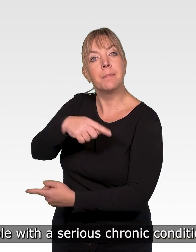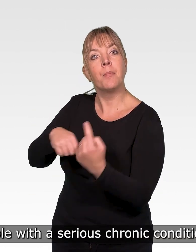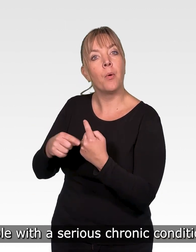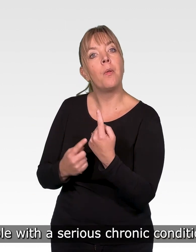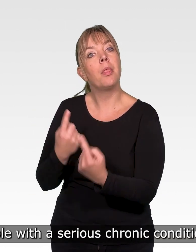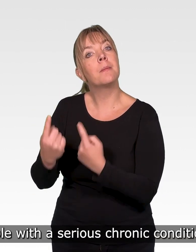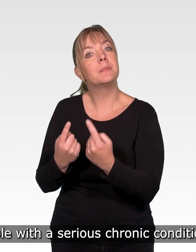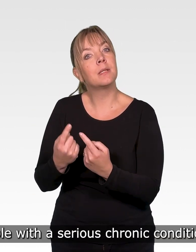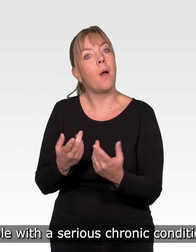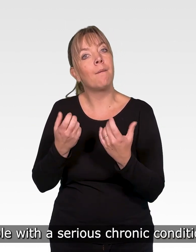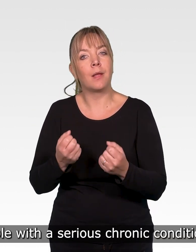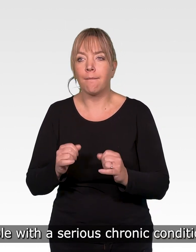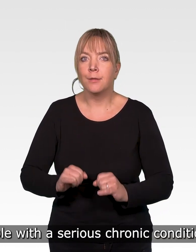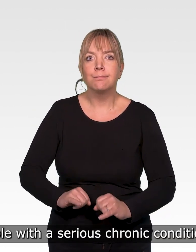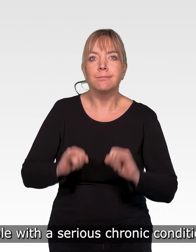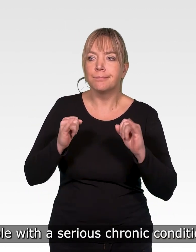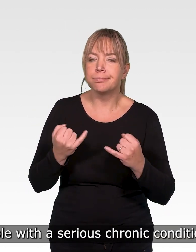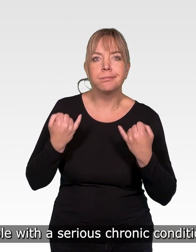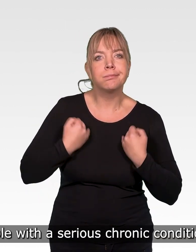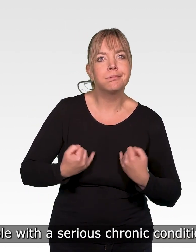people with a serious chronic condition,